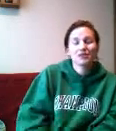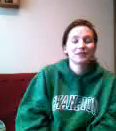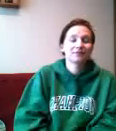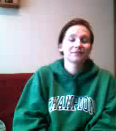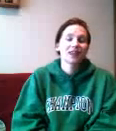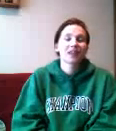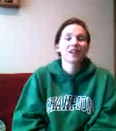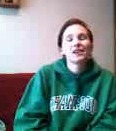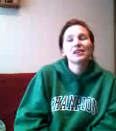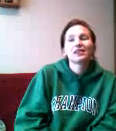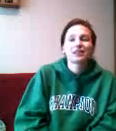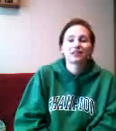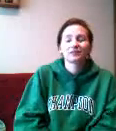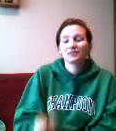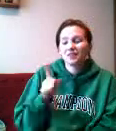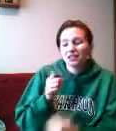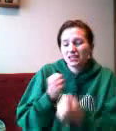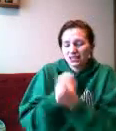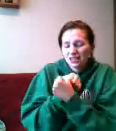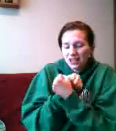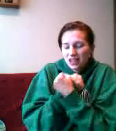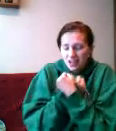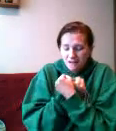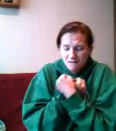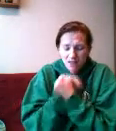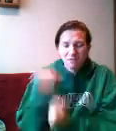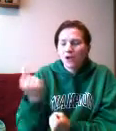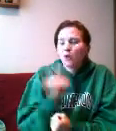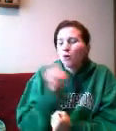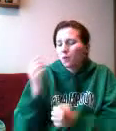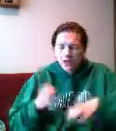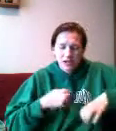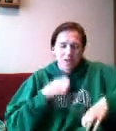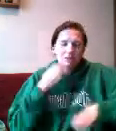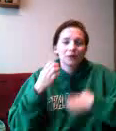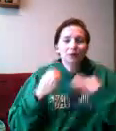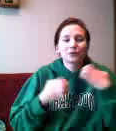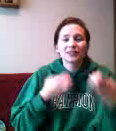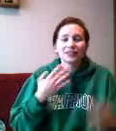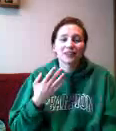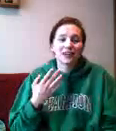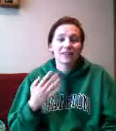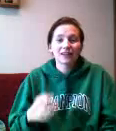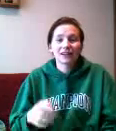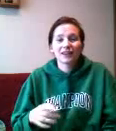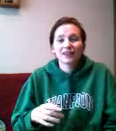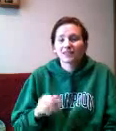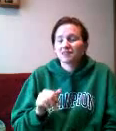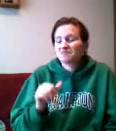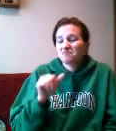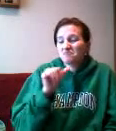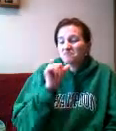. This love is my only emotion Haven't learned anything,